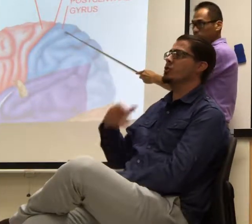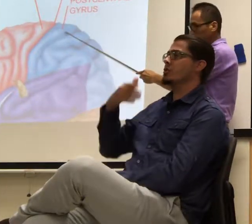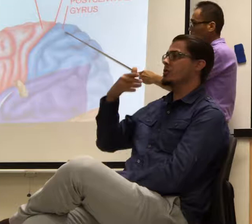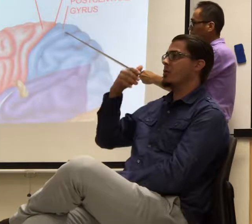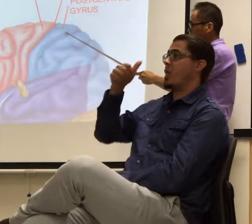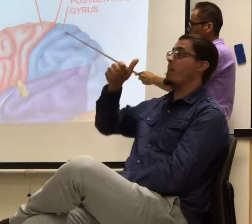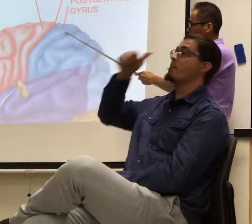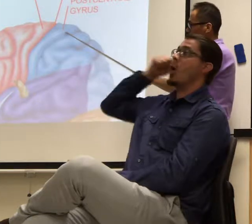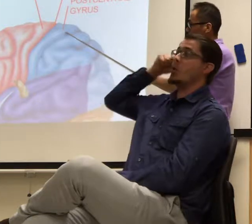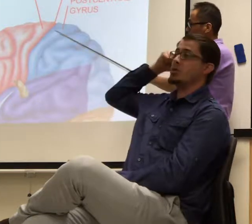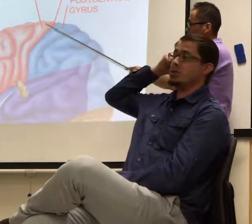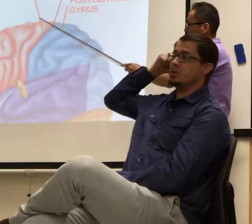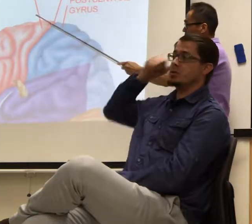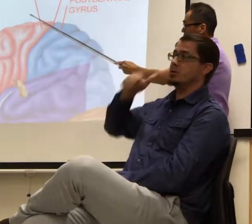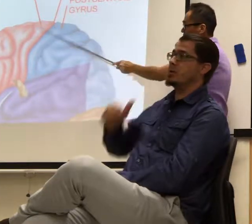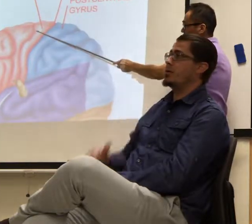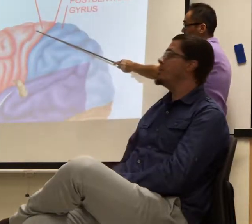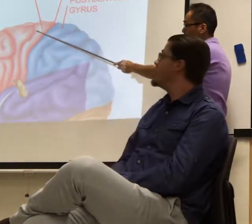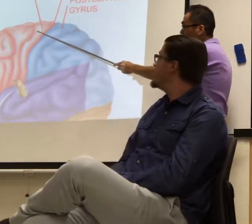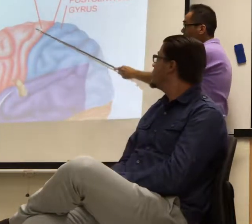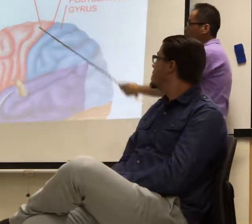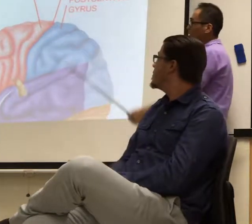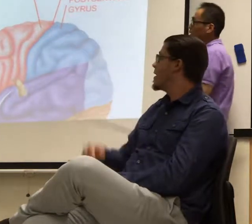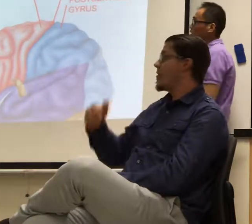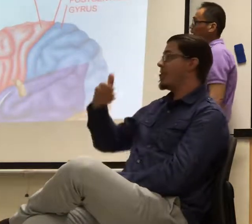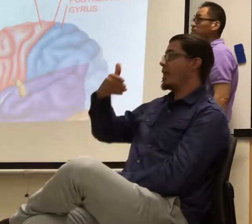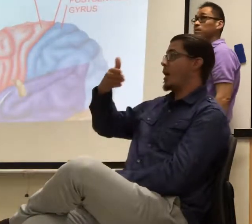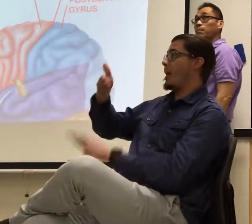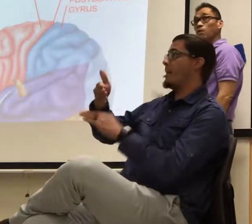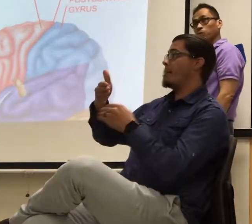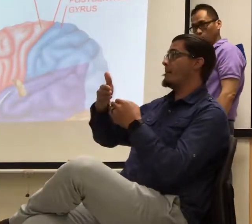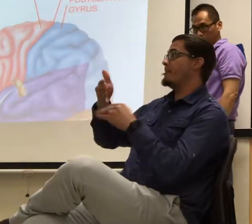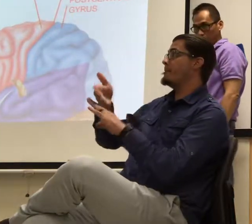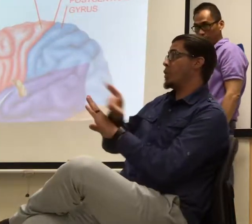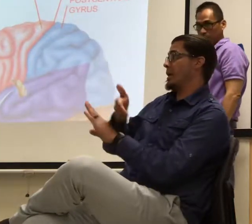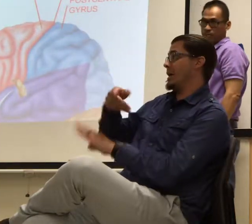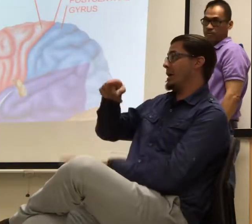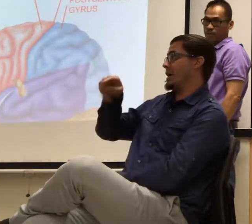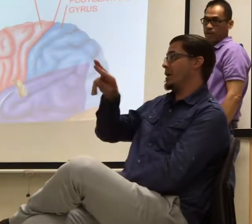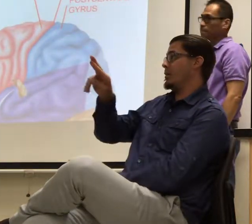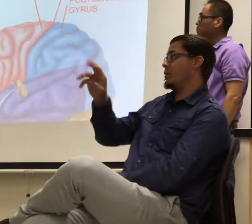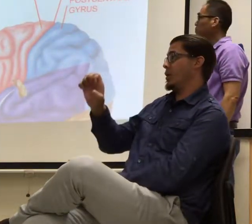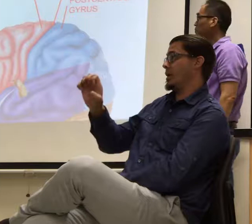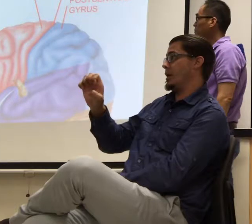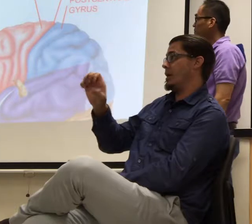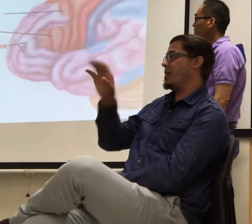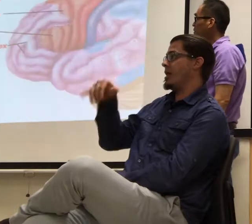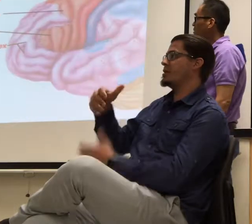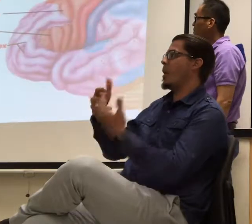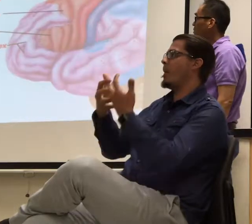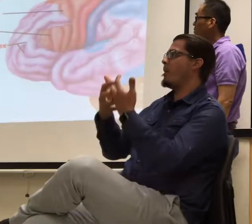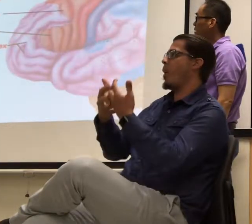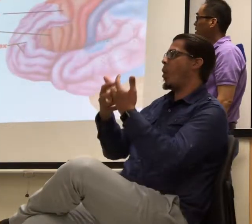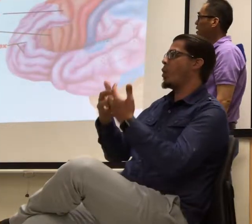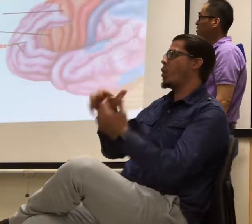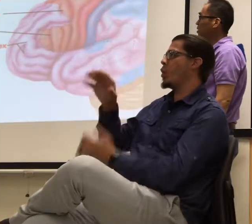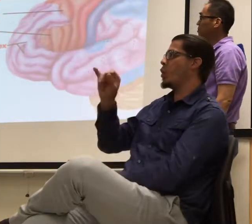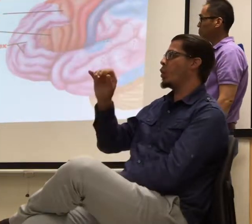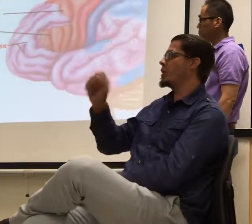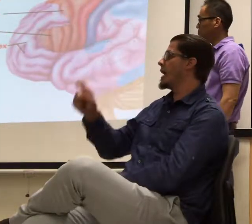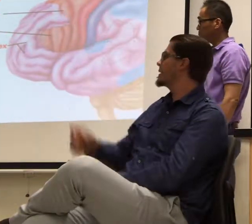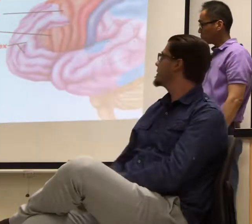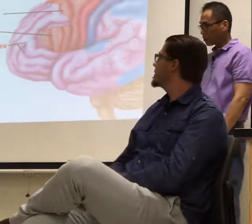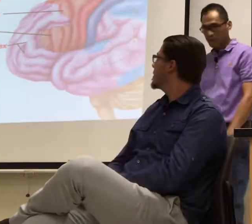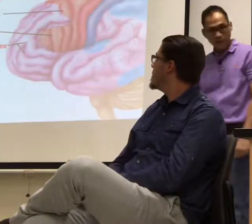Post. And the pre, that's the motor cortex. Okay. All right,